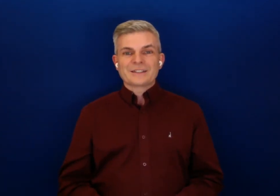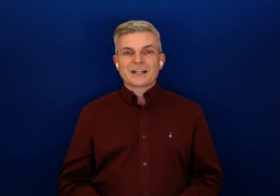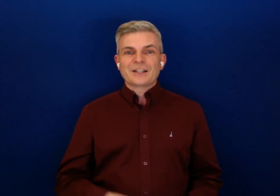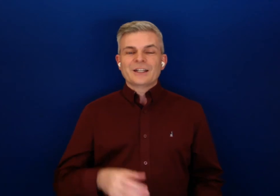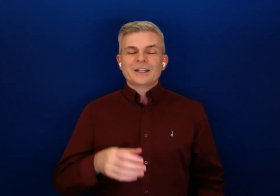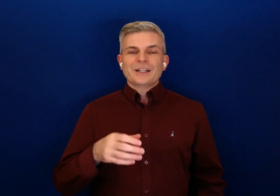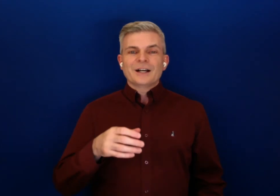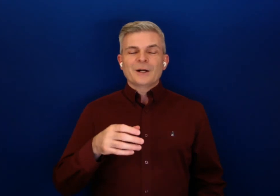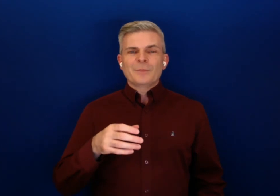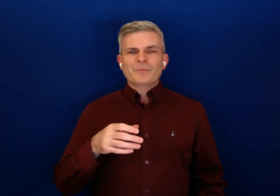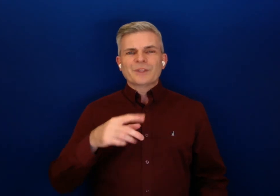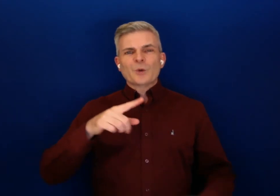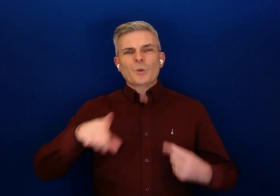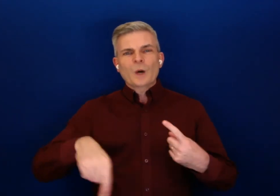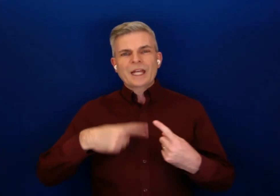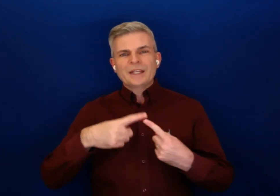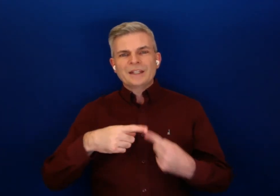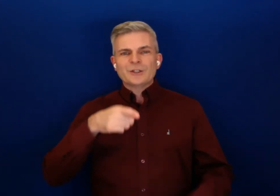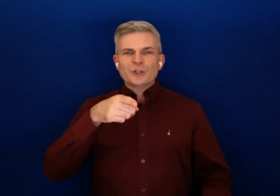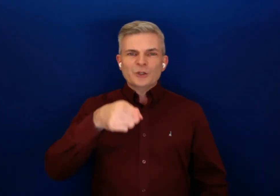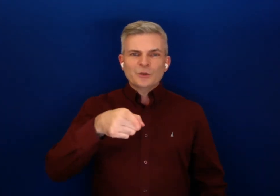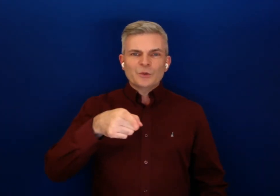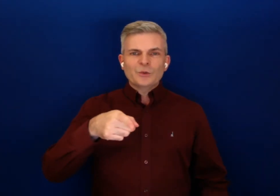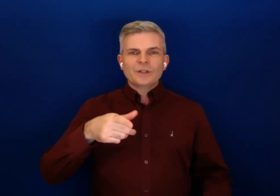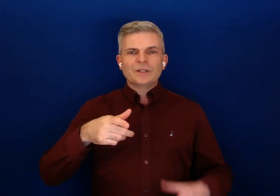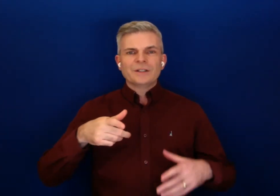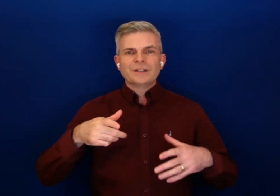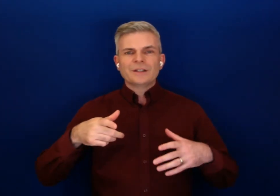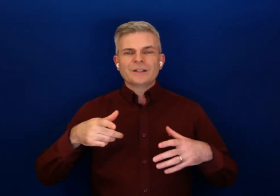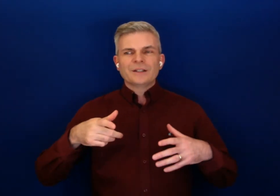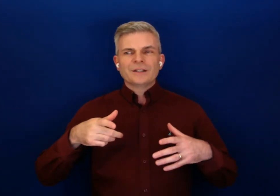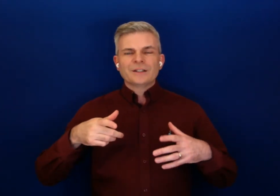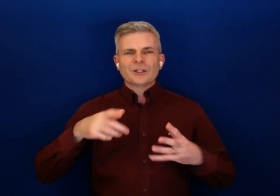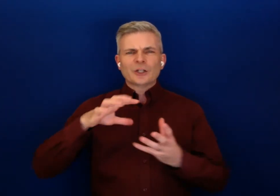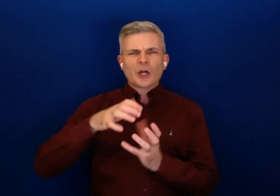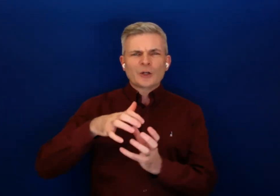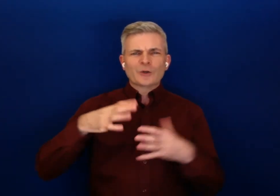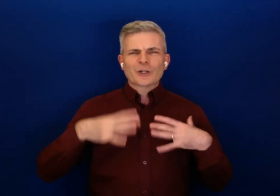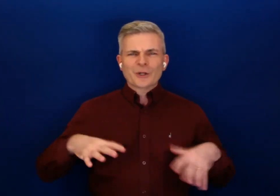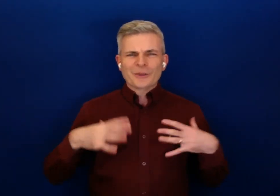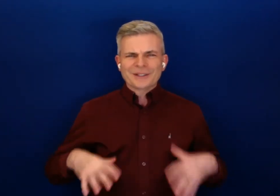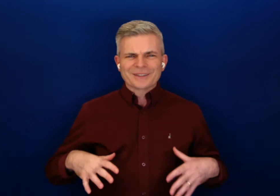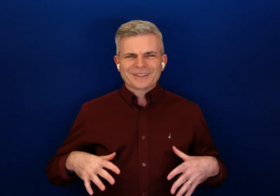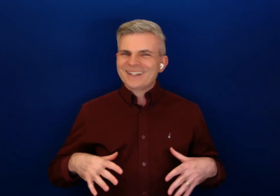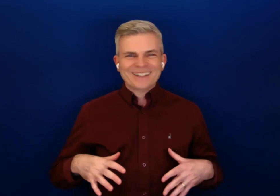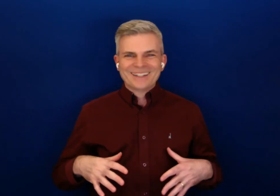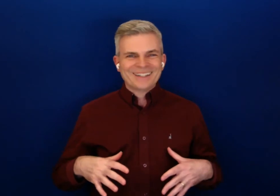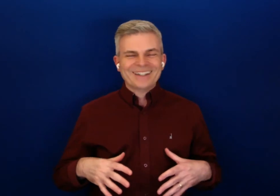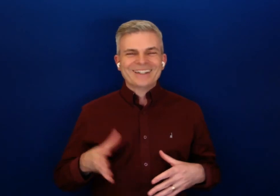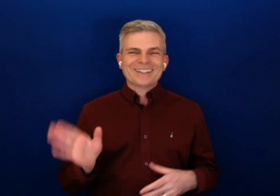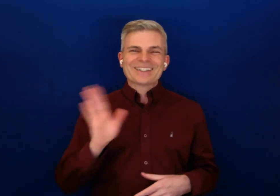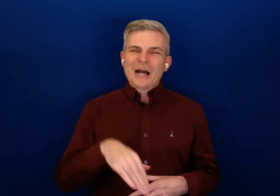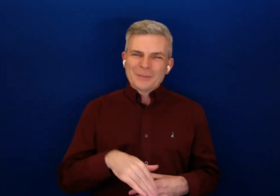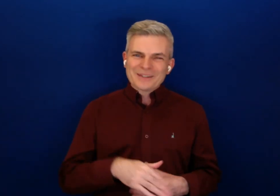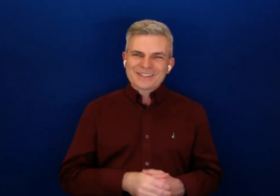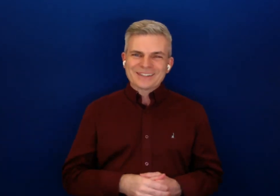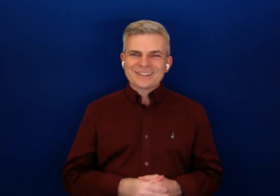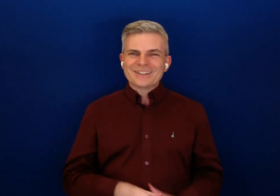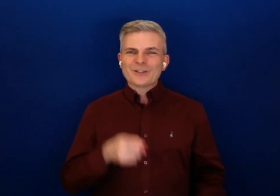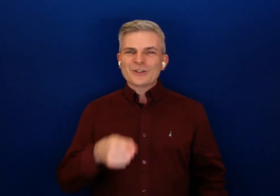not when you launder clothing. It's the opposite.